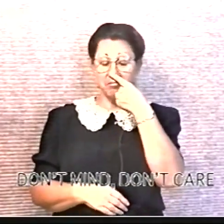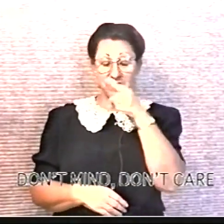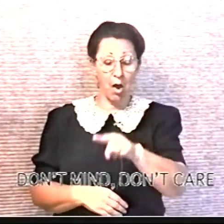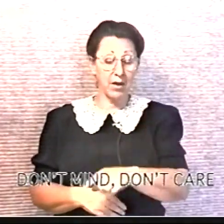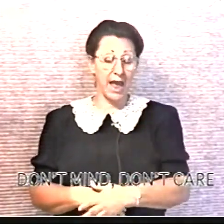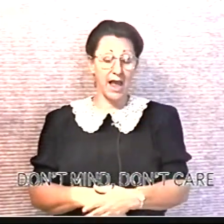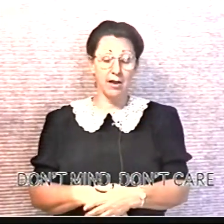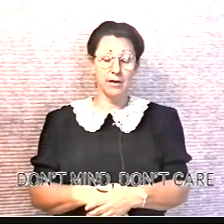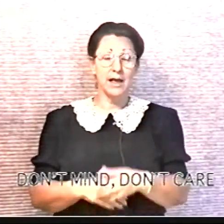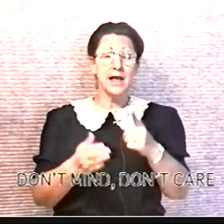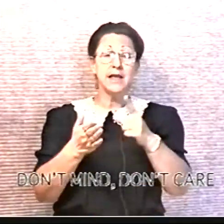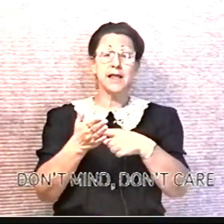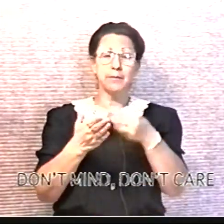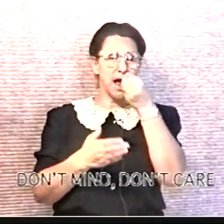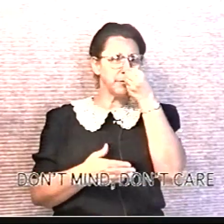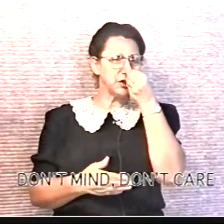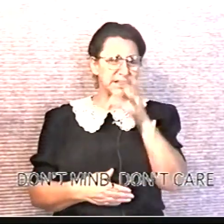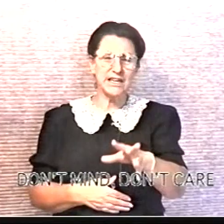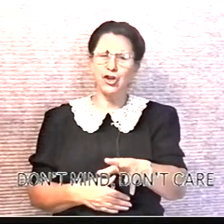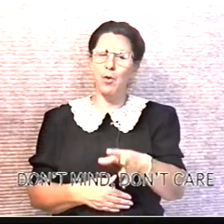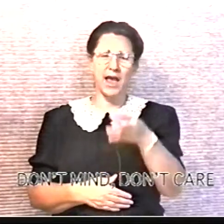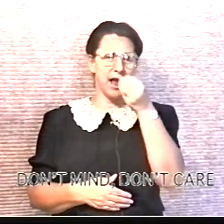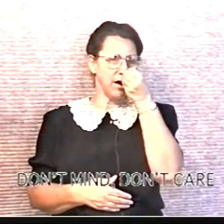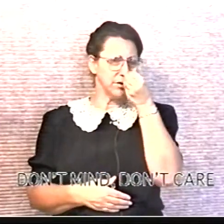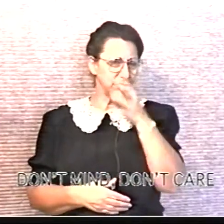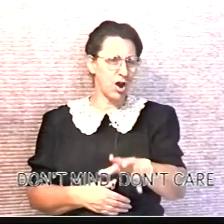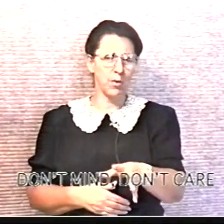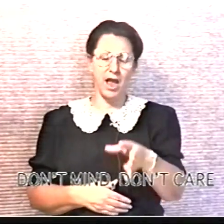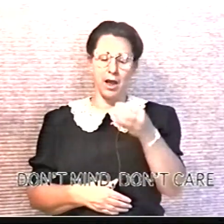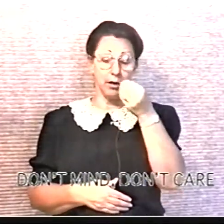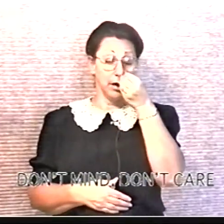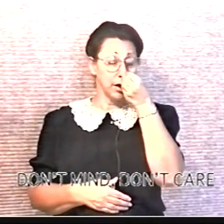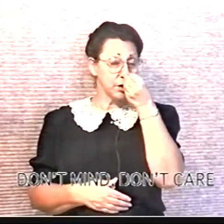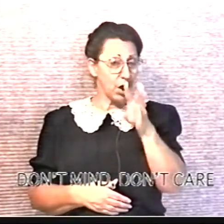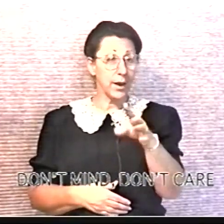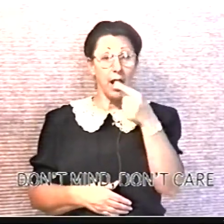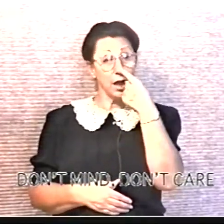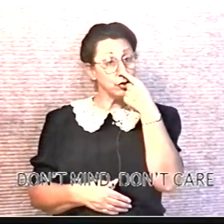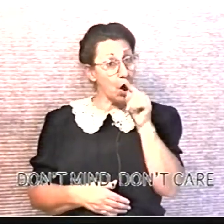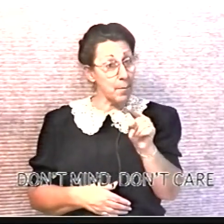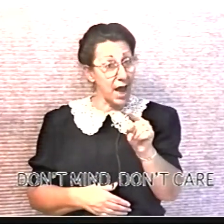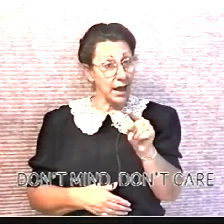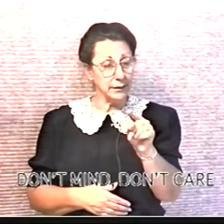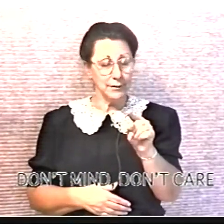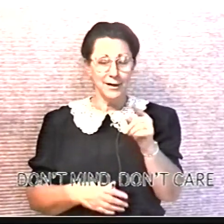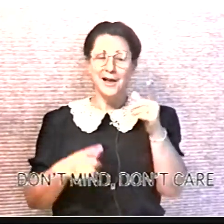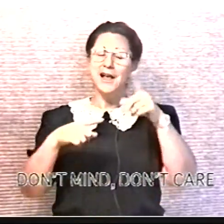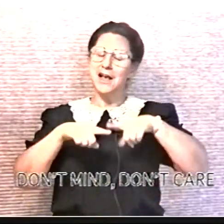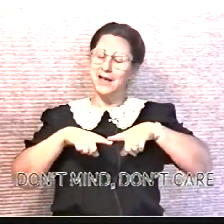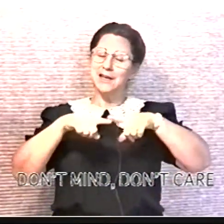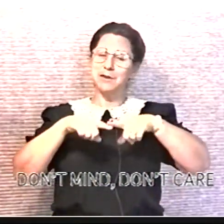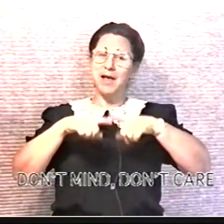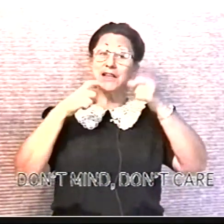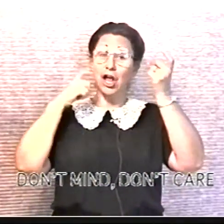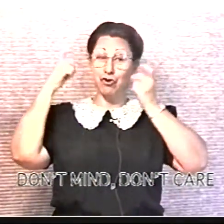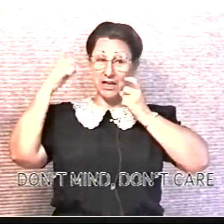don't care. Sometimes you'll see don't care, don't care, don't care, don't mind. Depends on your